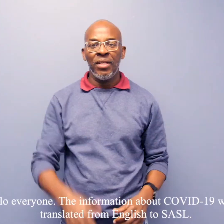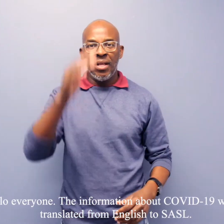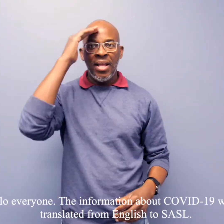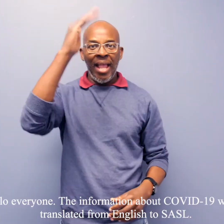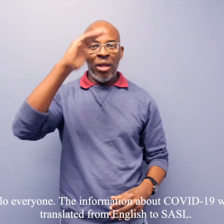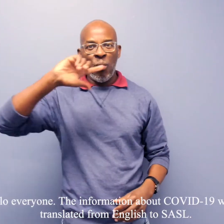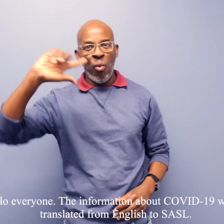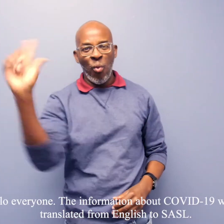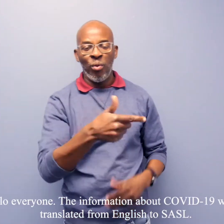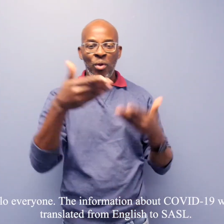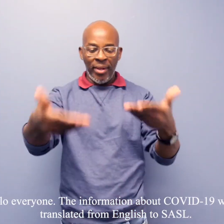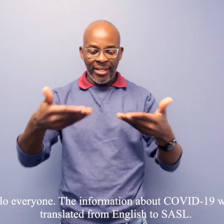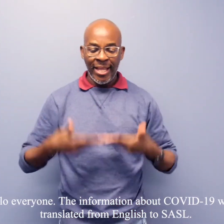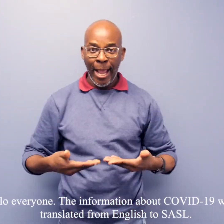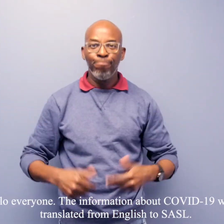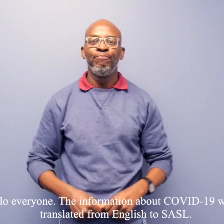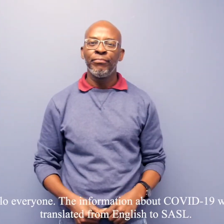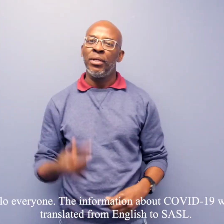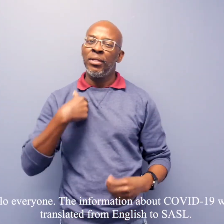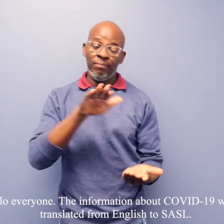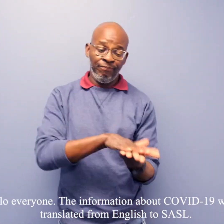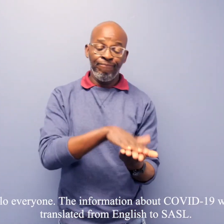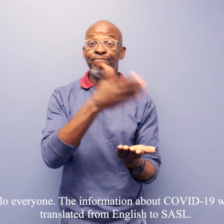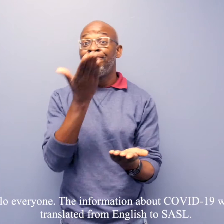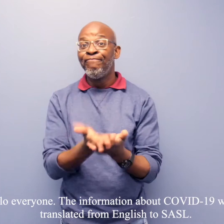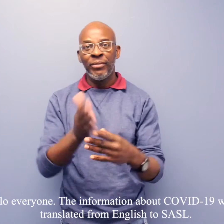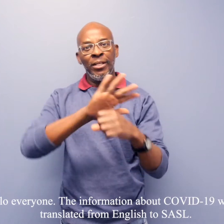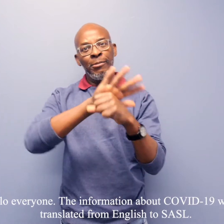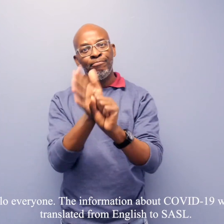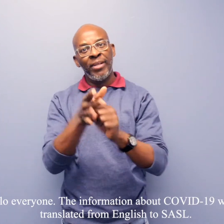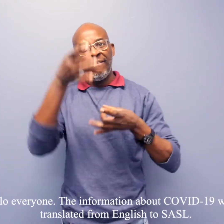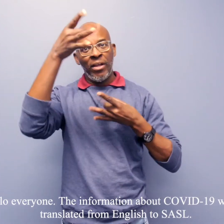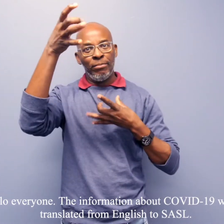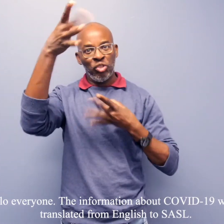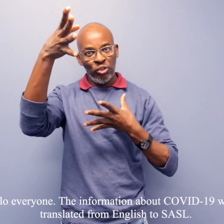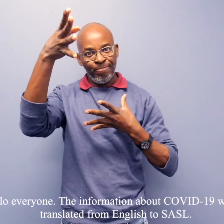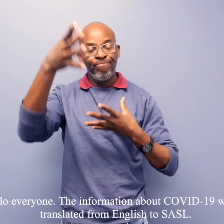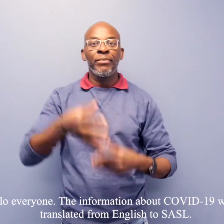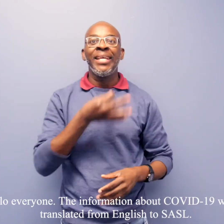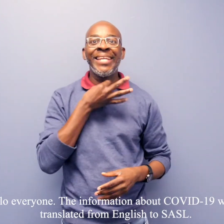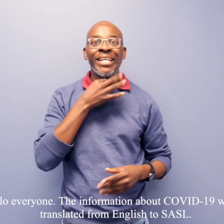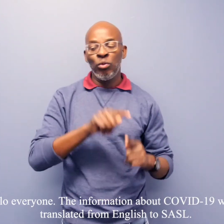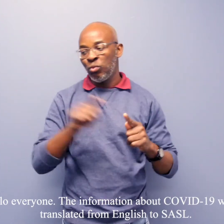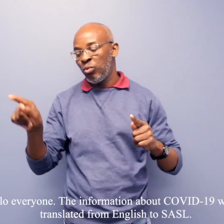Hello everyone. The information about COVID-19 will be translated from English to South African Sign Language.